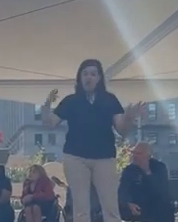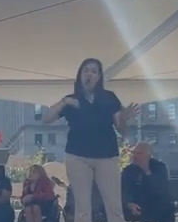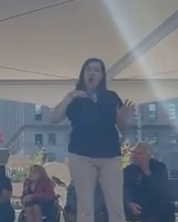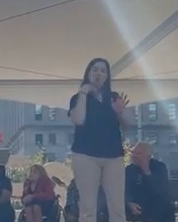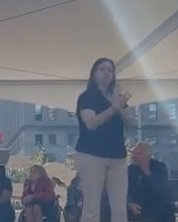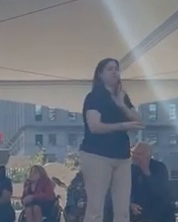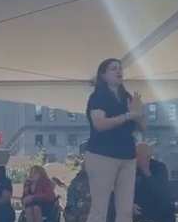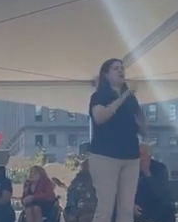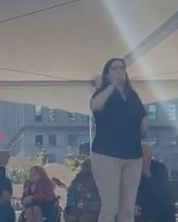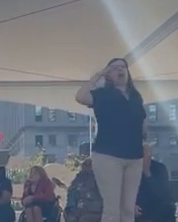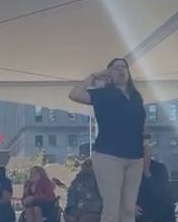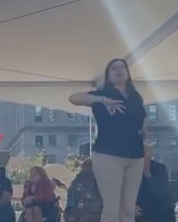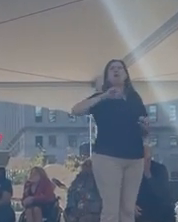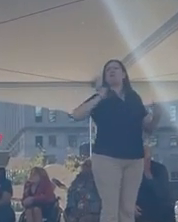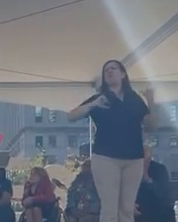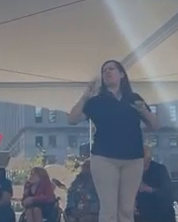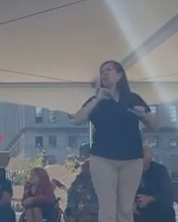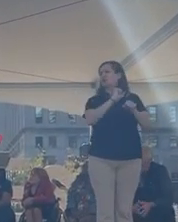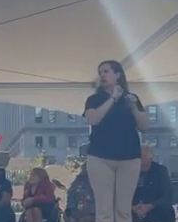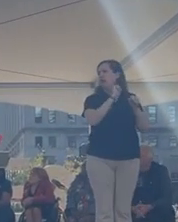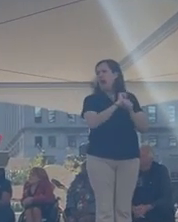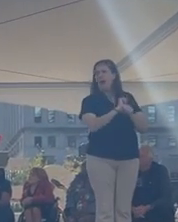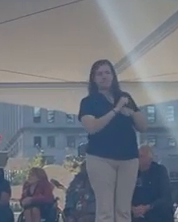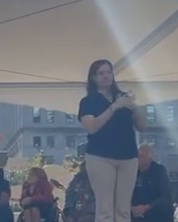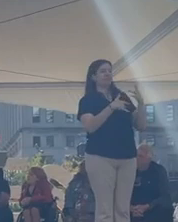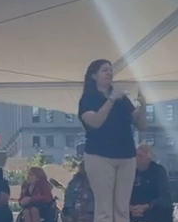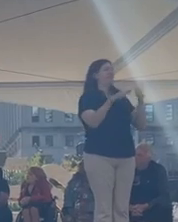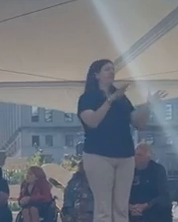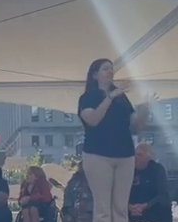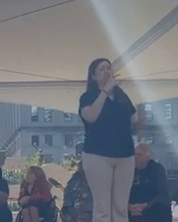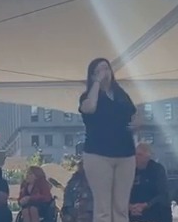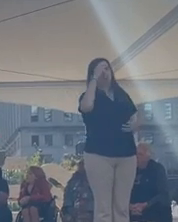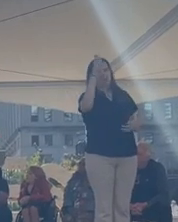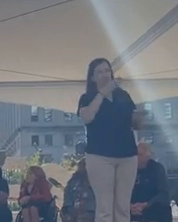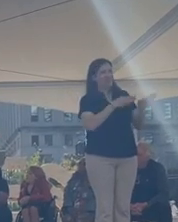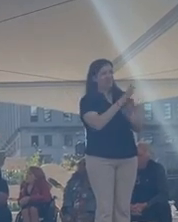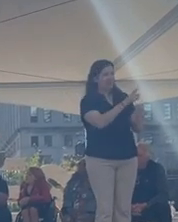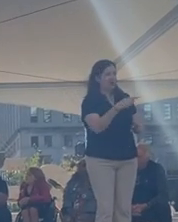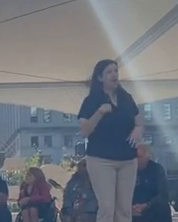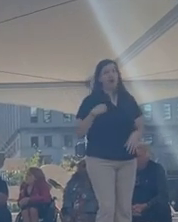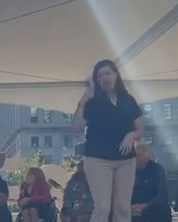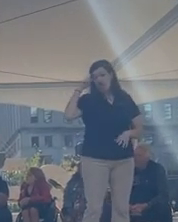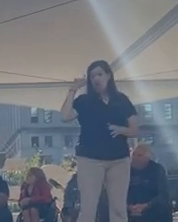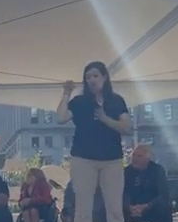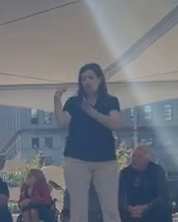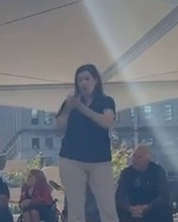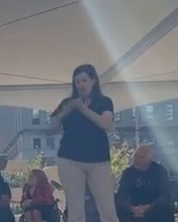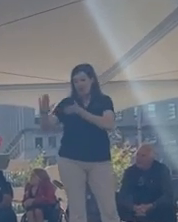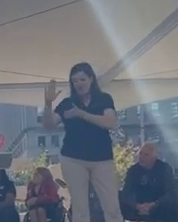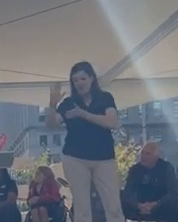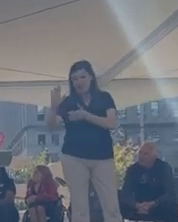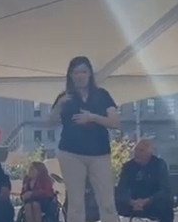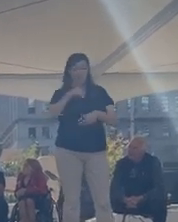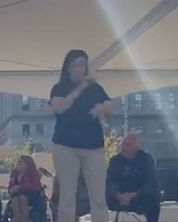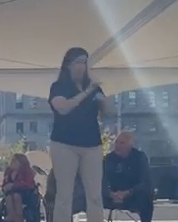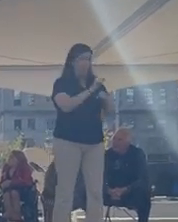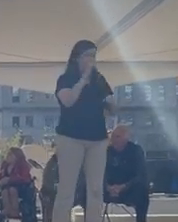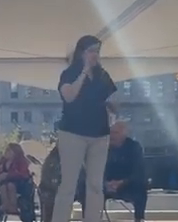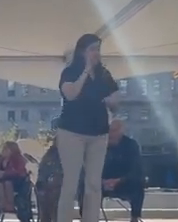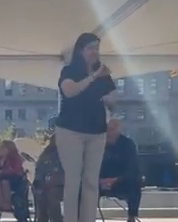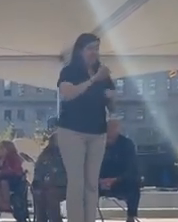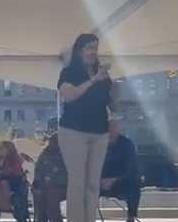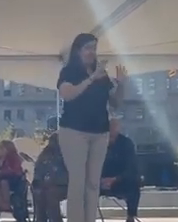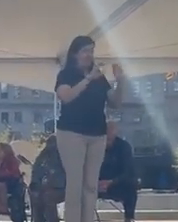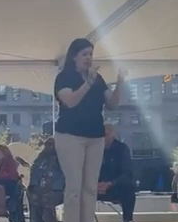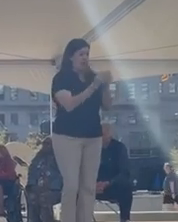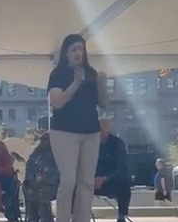nonprofit theater job. It was a dream career. I never thought that I would graduate, let alone work for an organization I'd